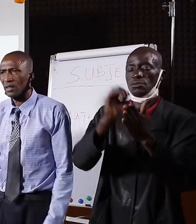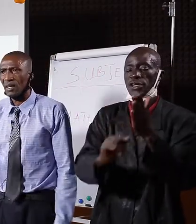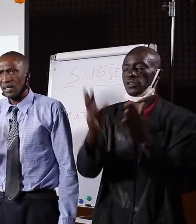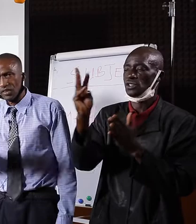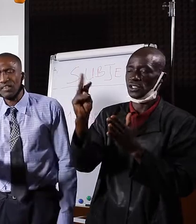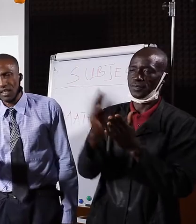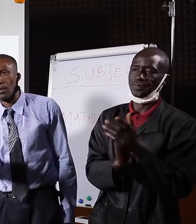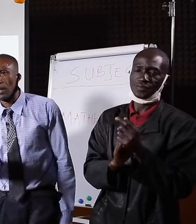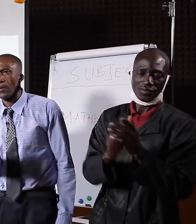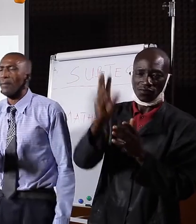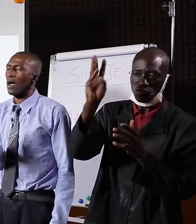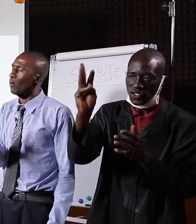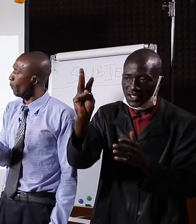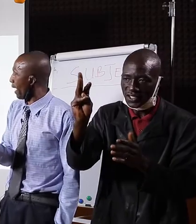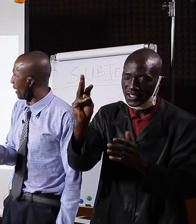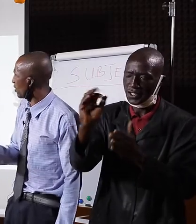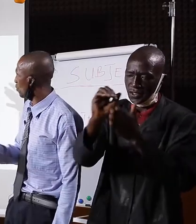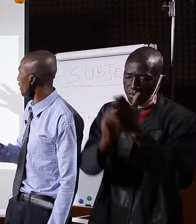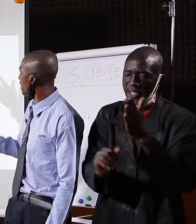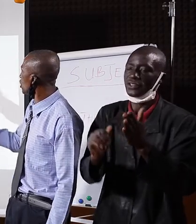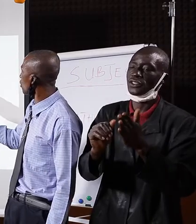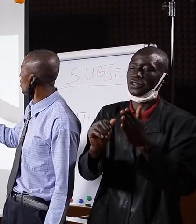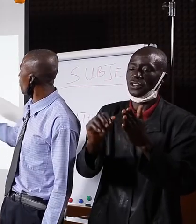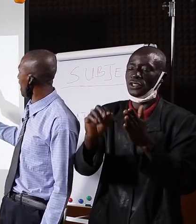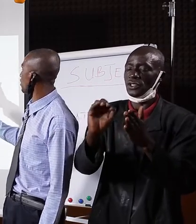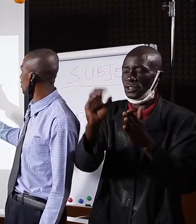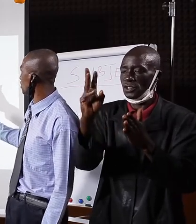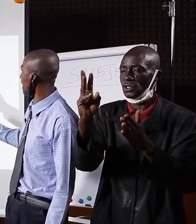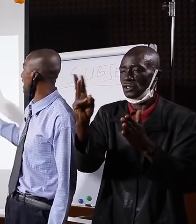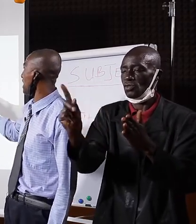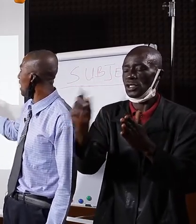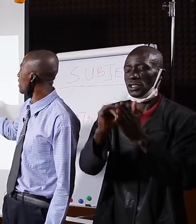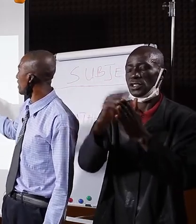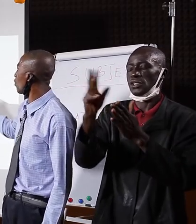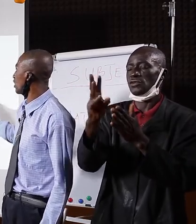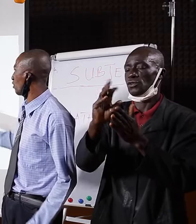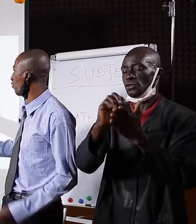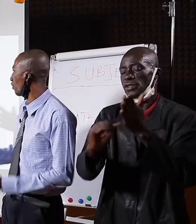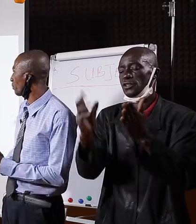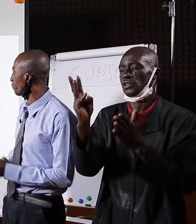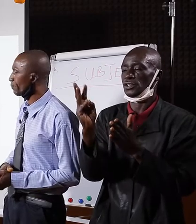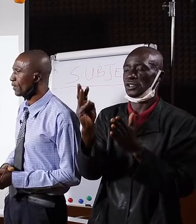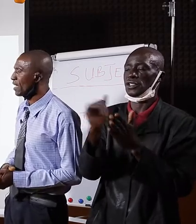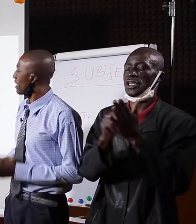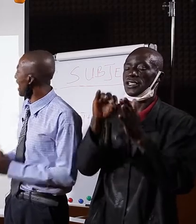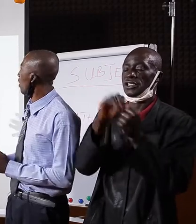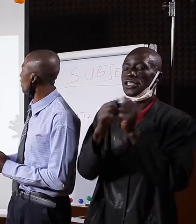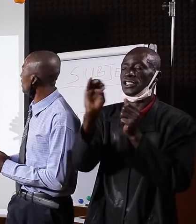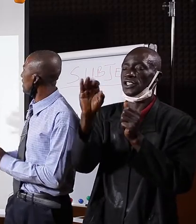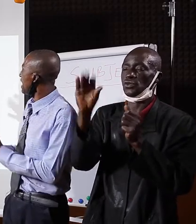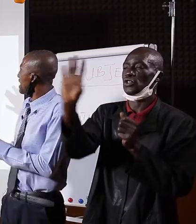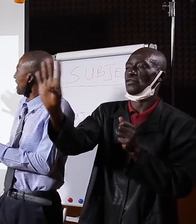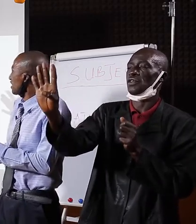16. 16 multiplied by minus 1, it will give you minus 16, and I name it equation 4.